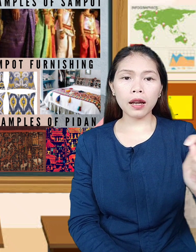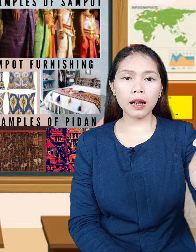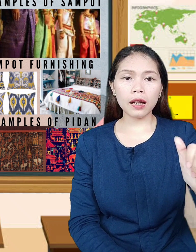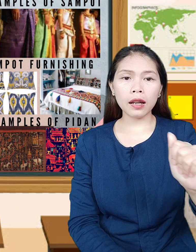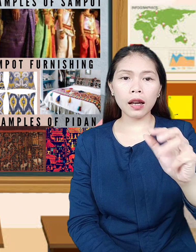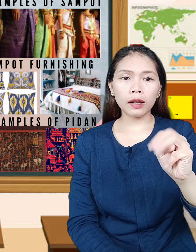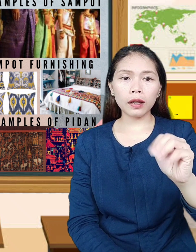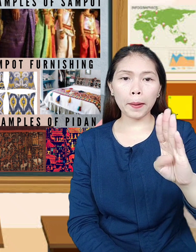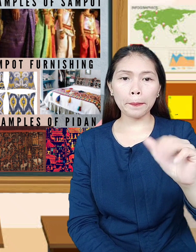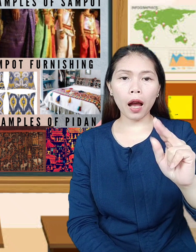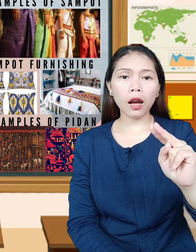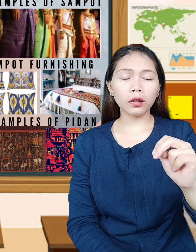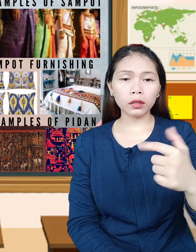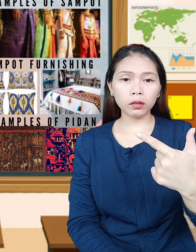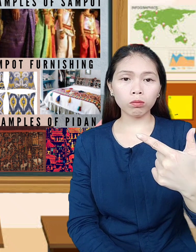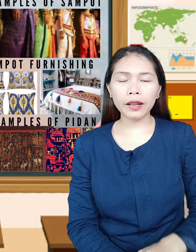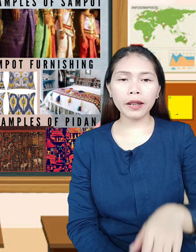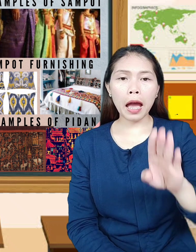Battambang,